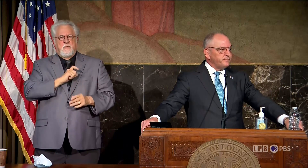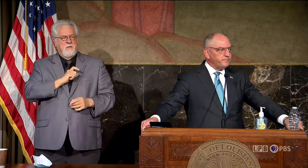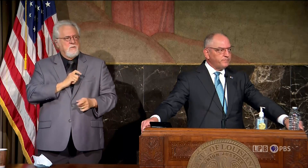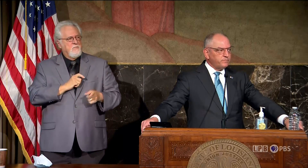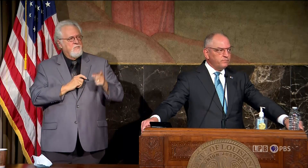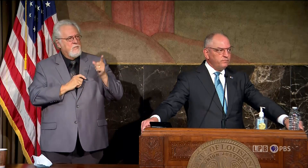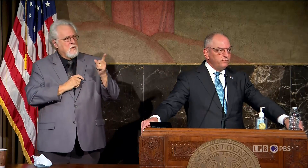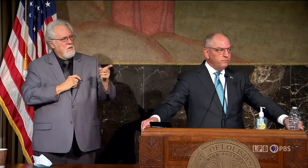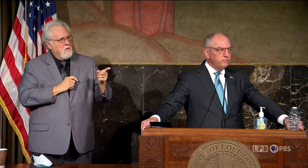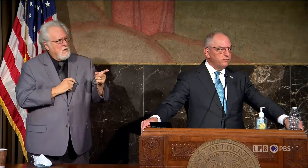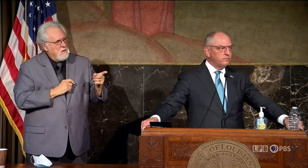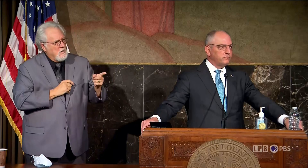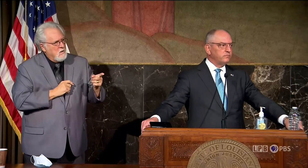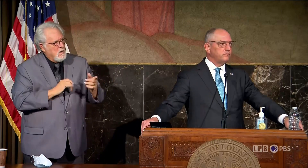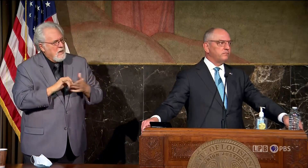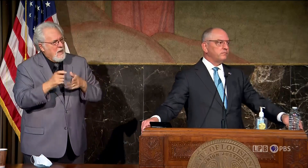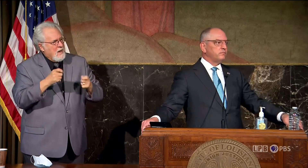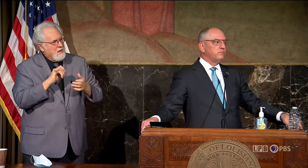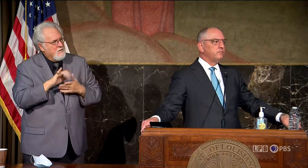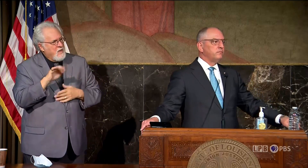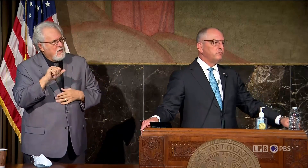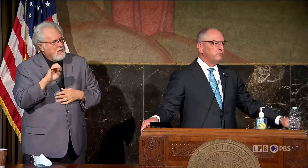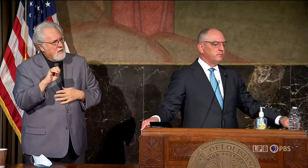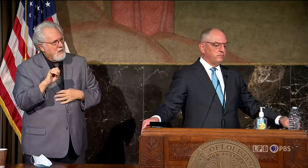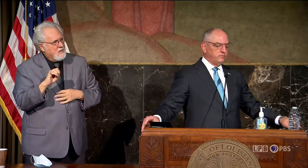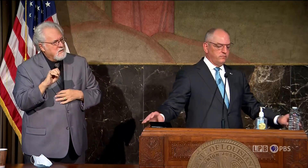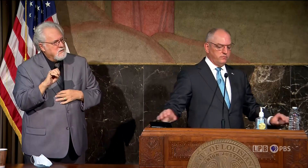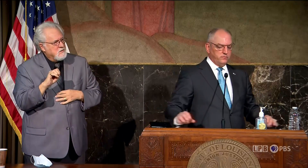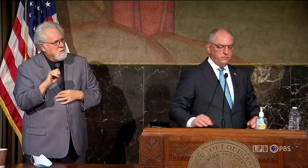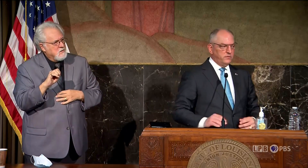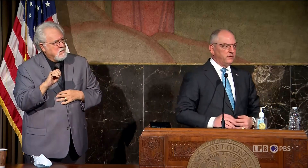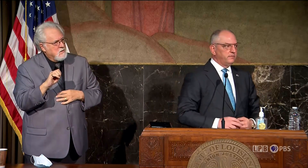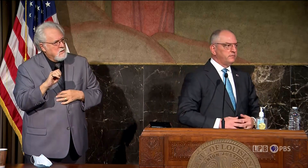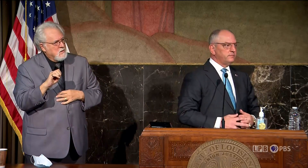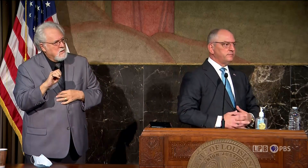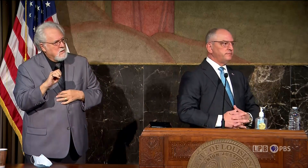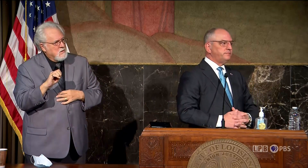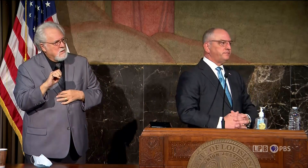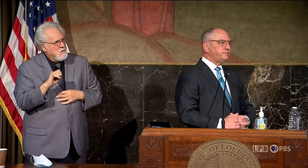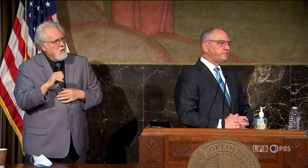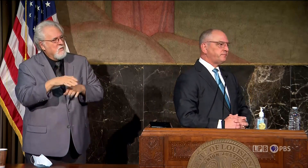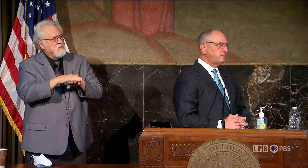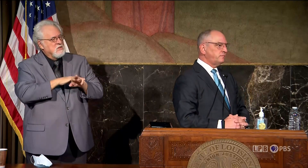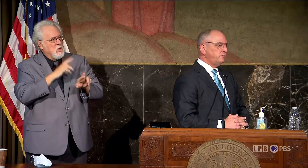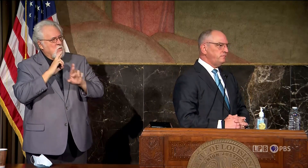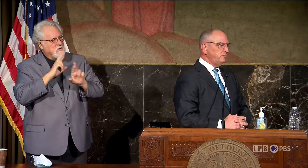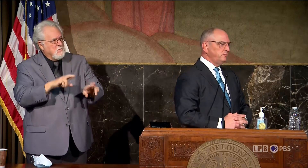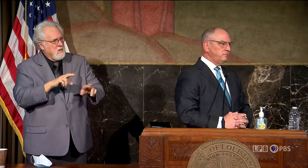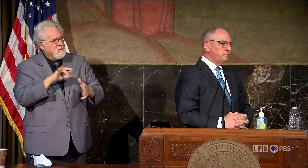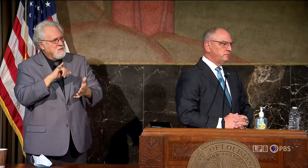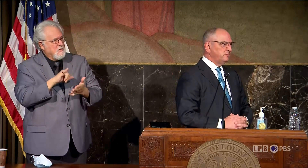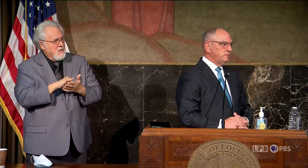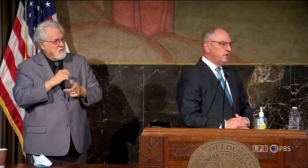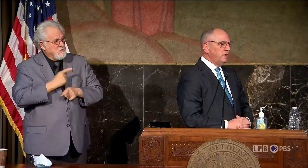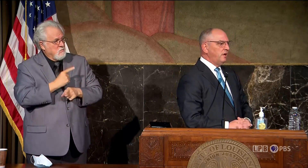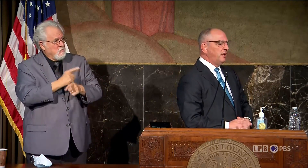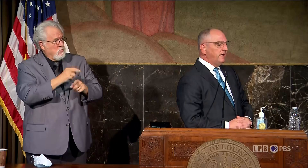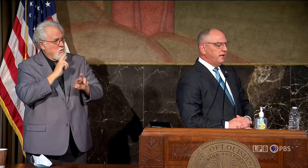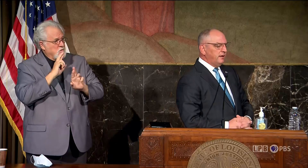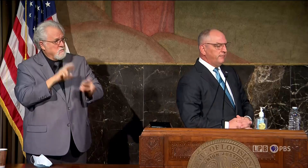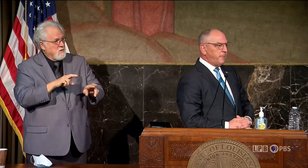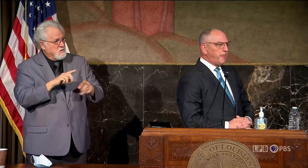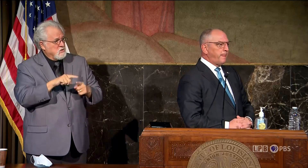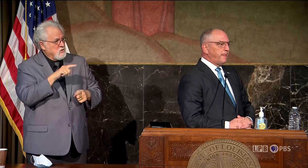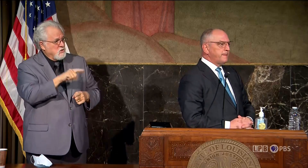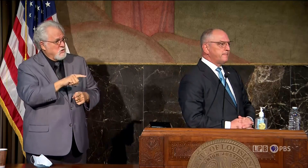you think that the handling of that case and the slow response to that case, I mean, is that an appropriate response to